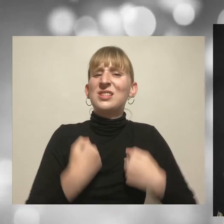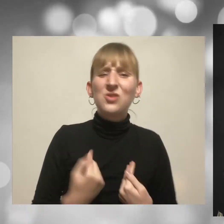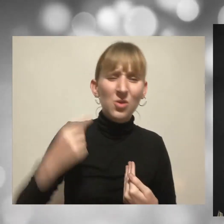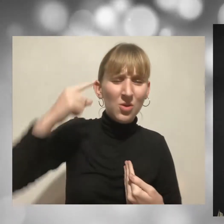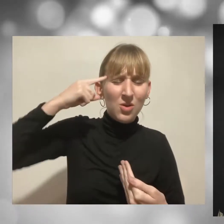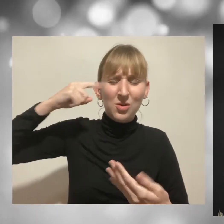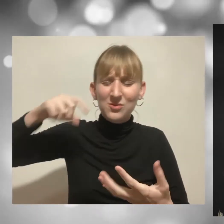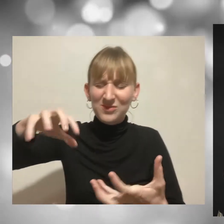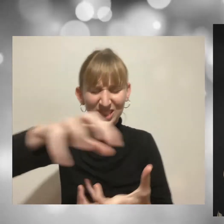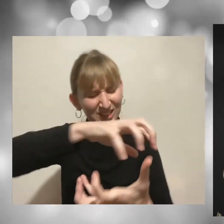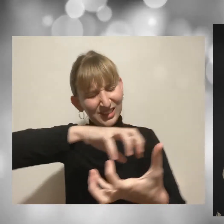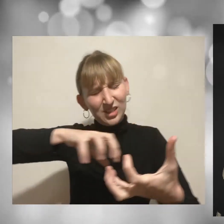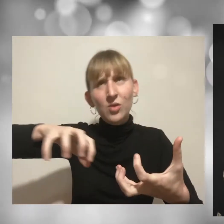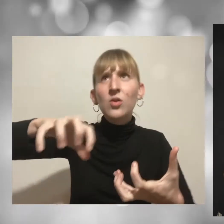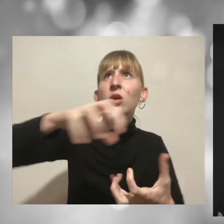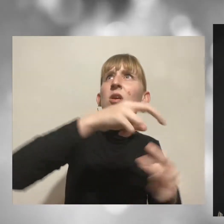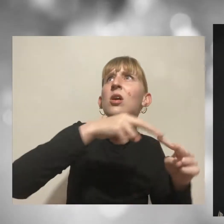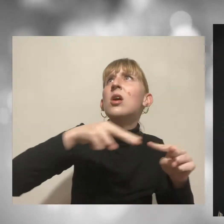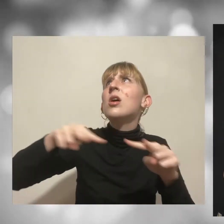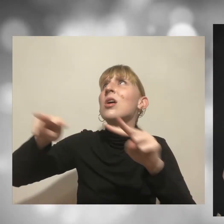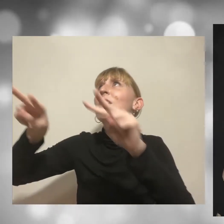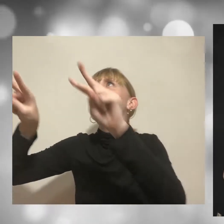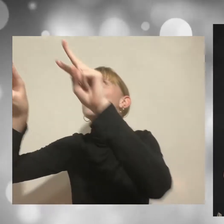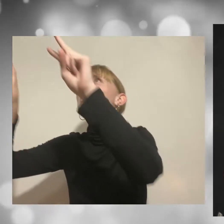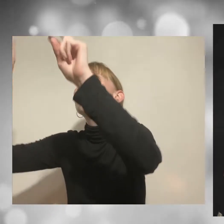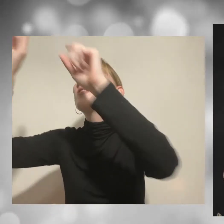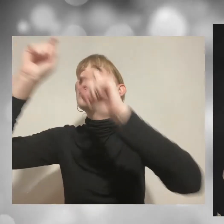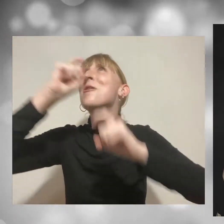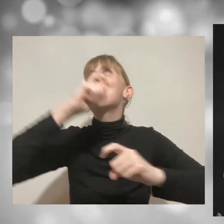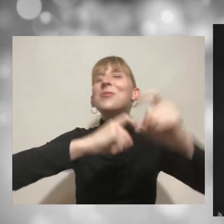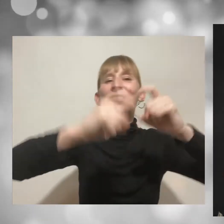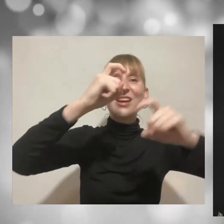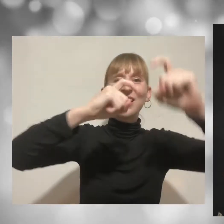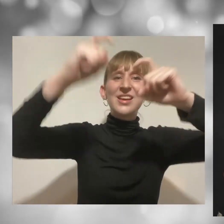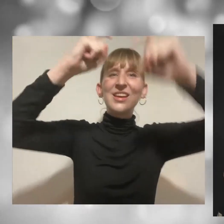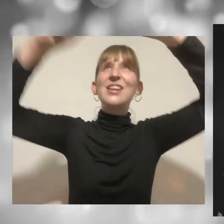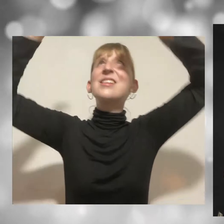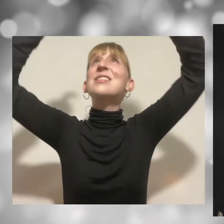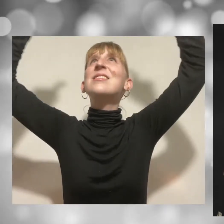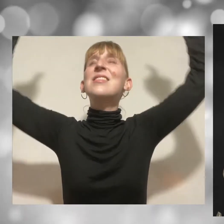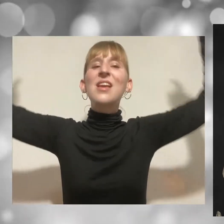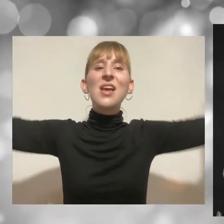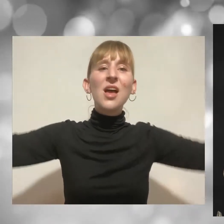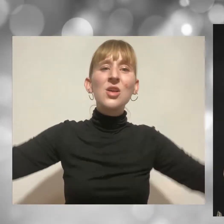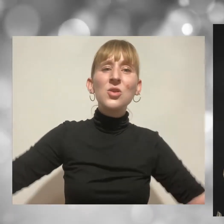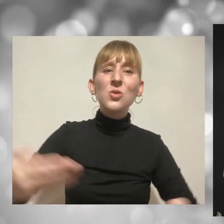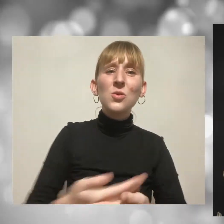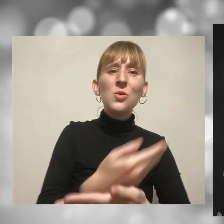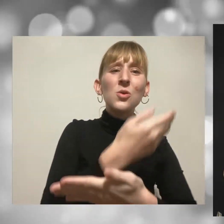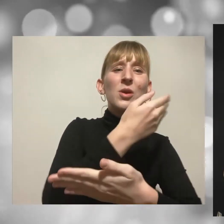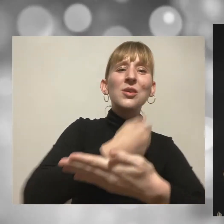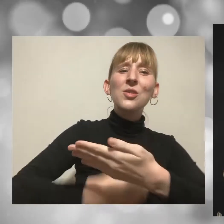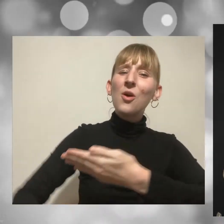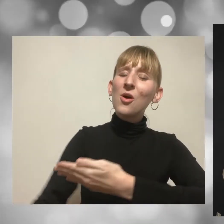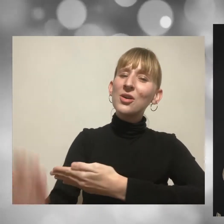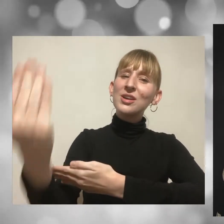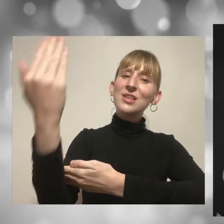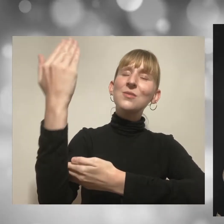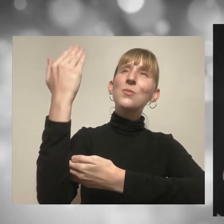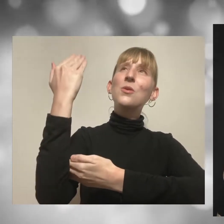rejoices, For yonder breaks a new and